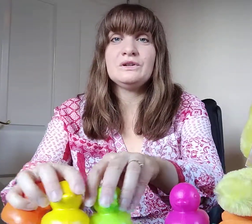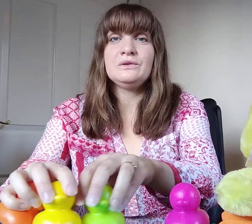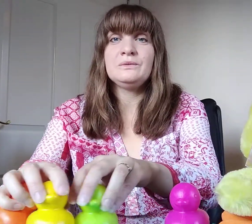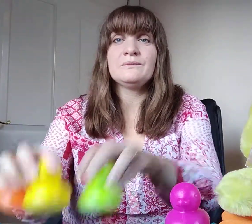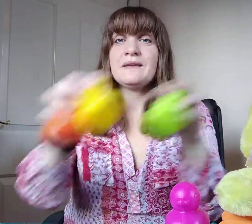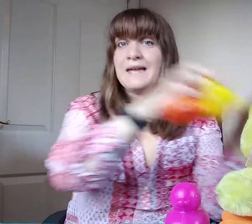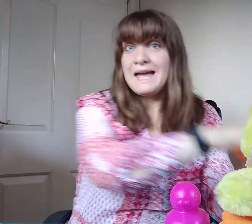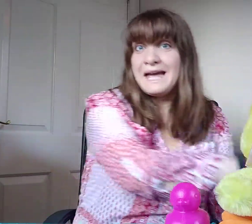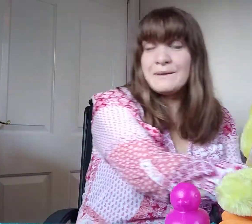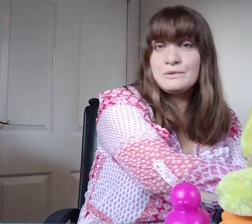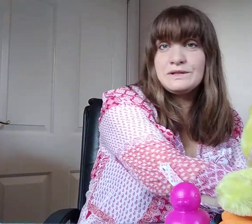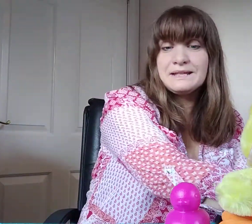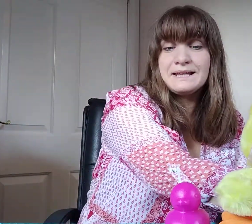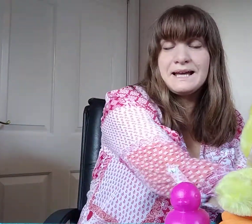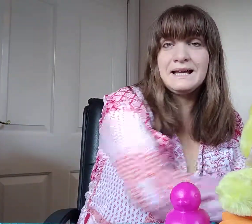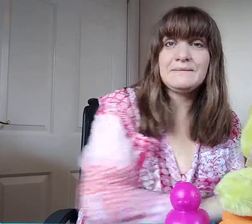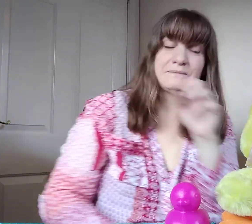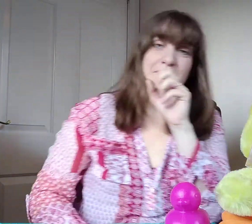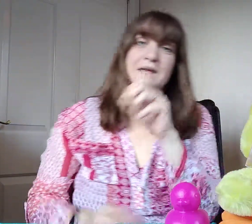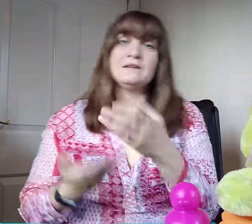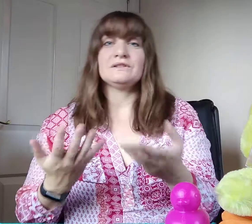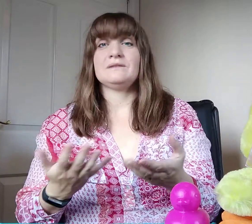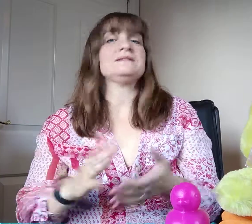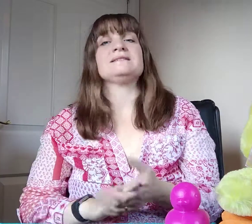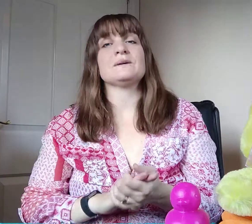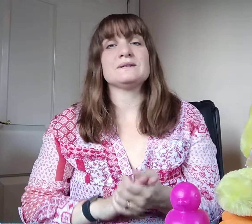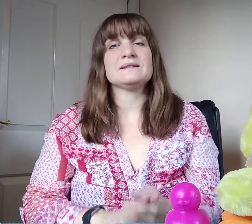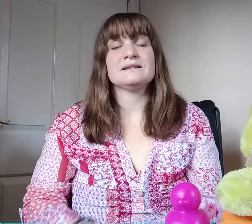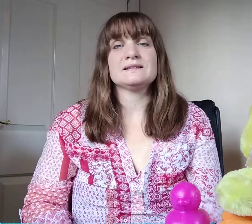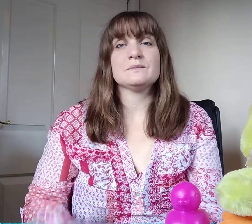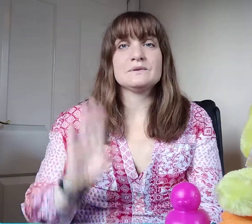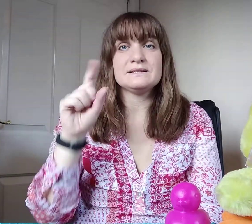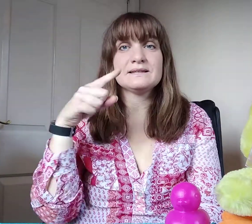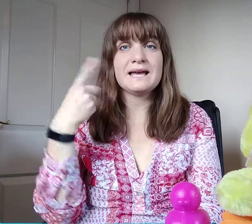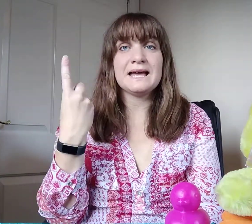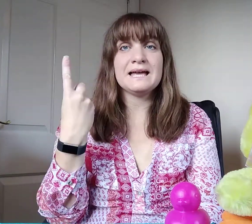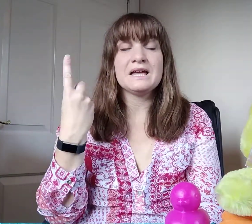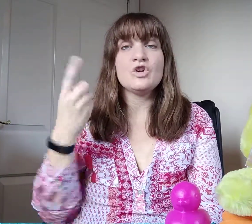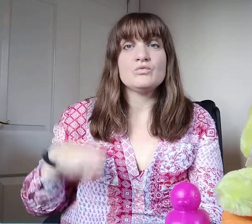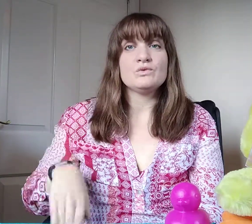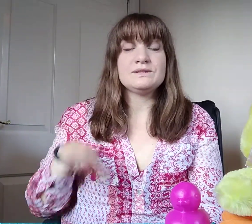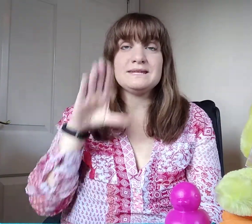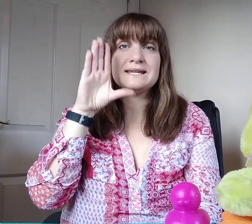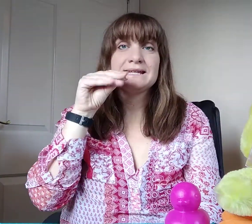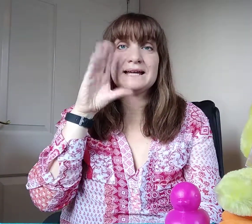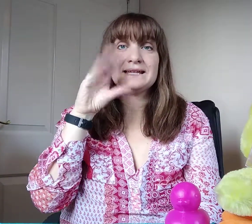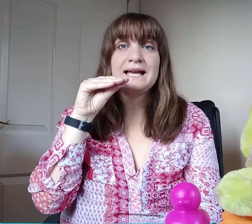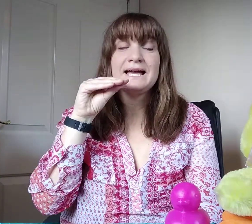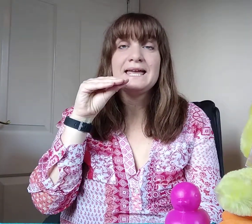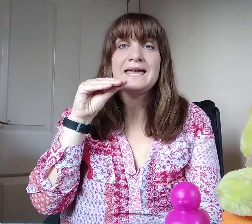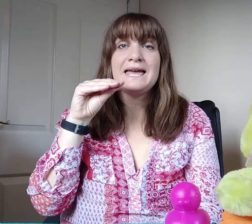to un petit canard. So this is how we sing this one. It's un petit canard